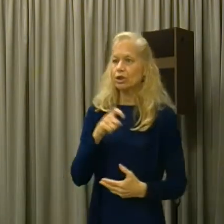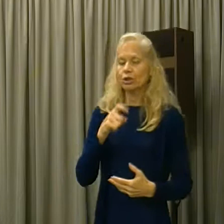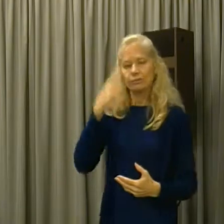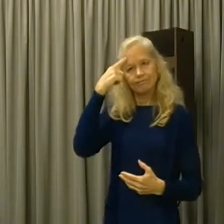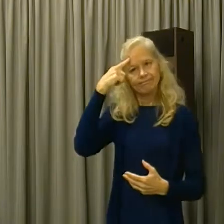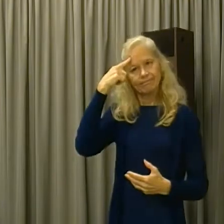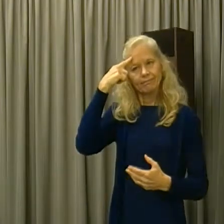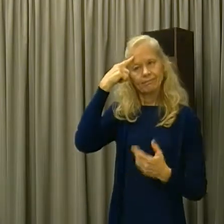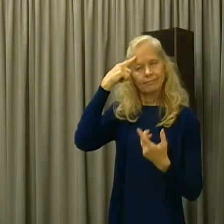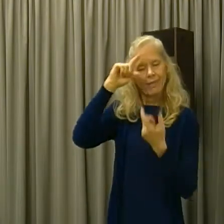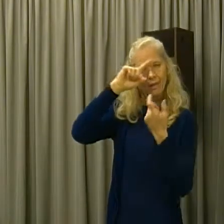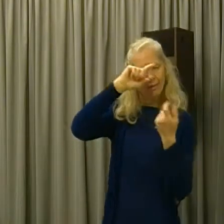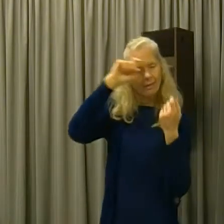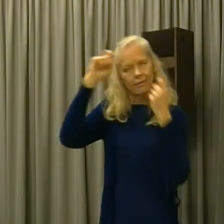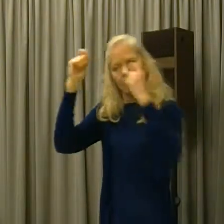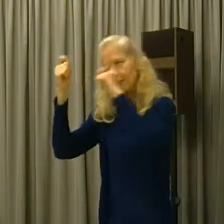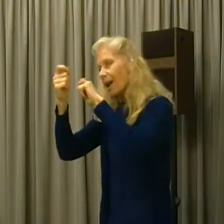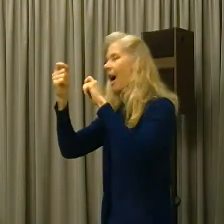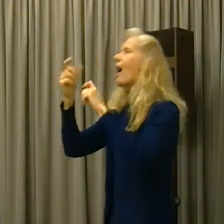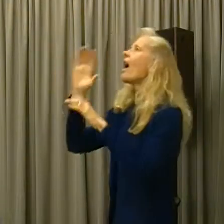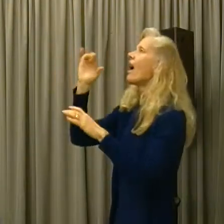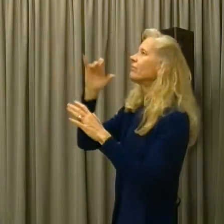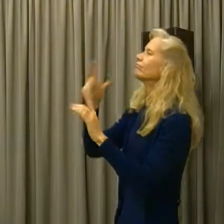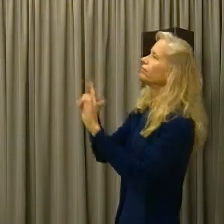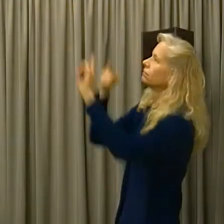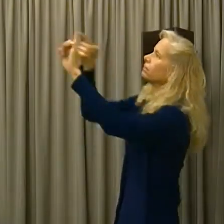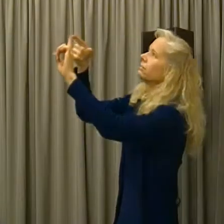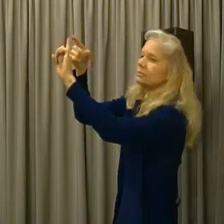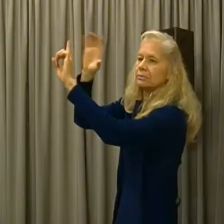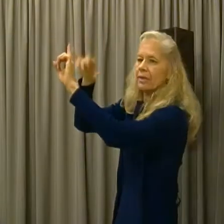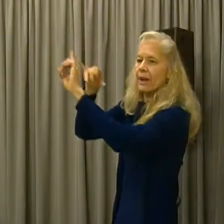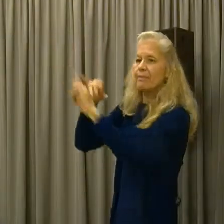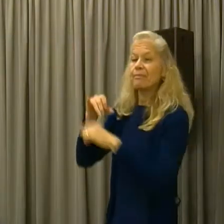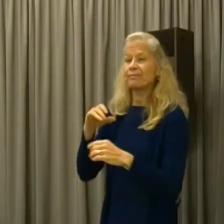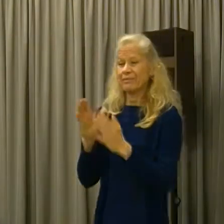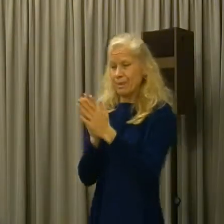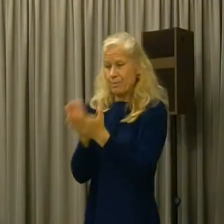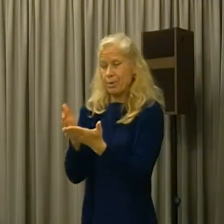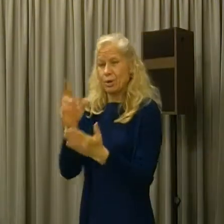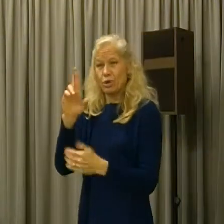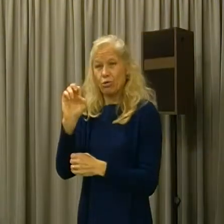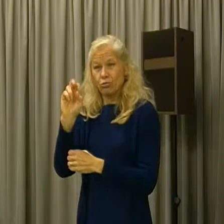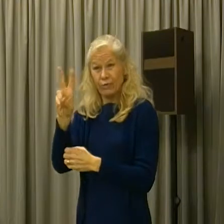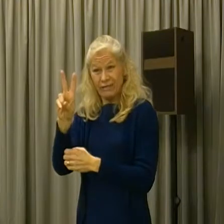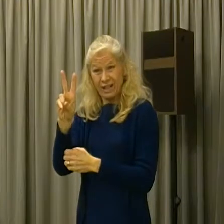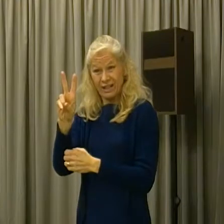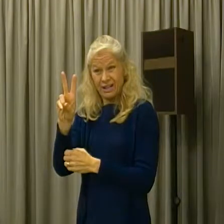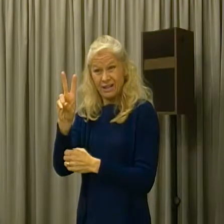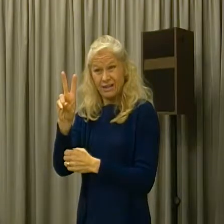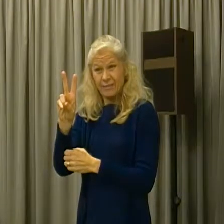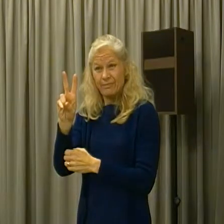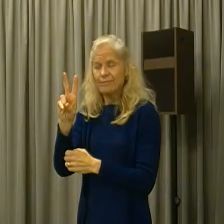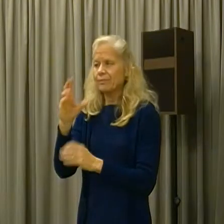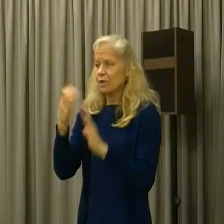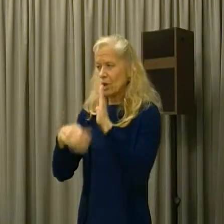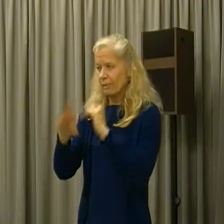In Revelation chapter 4 and verse 11, the scripture says about our Lord Jesus Christ, "Thou art worthy, O